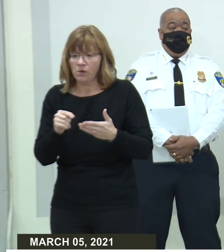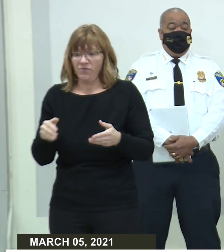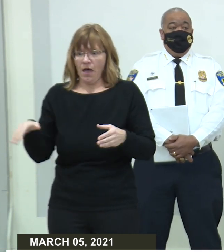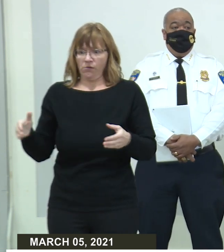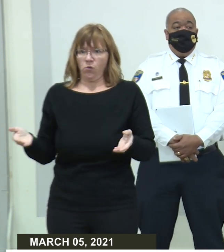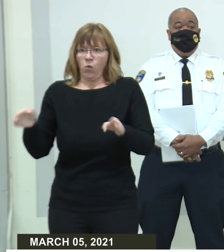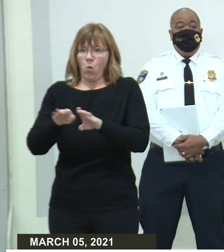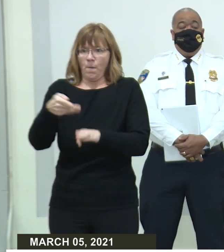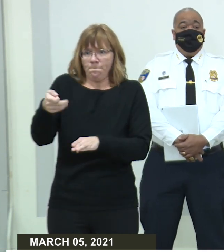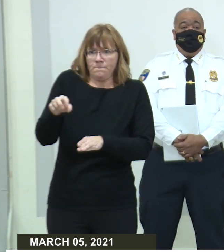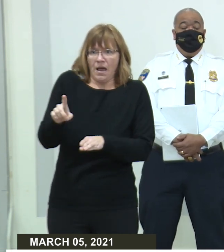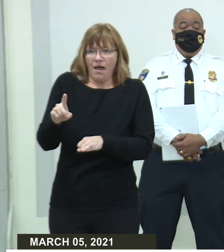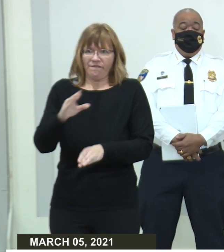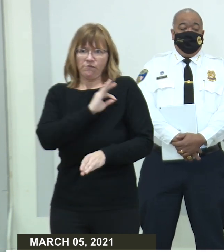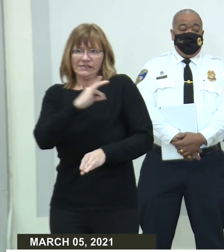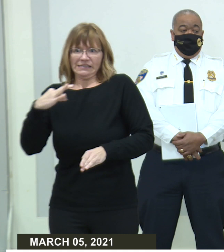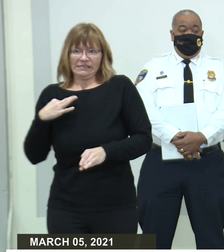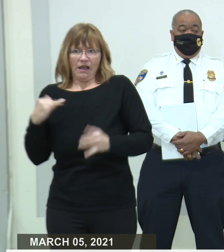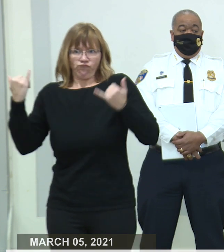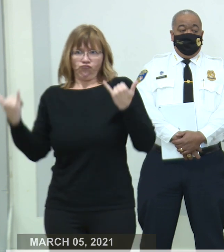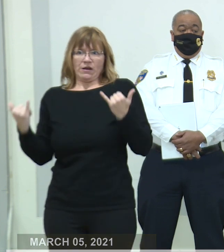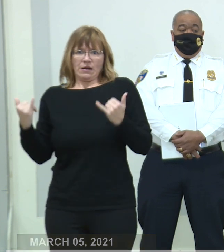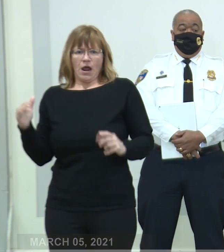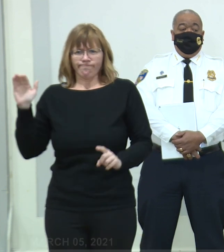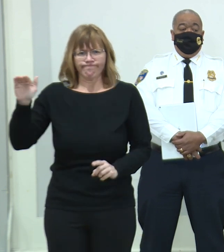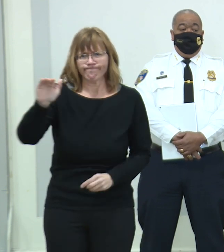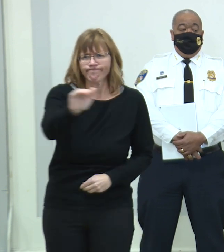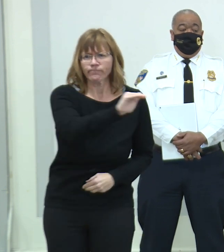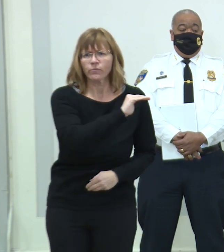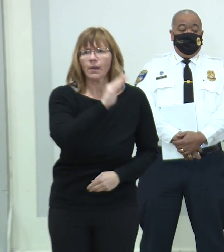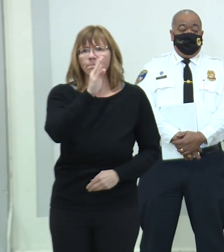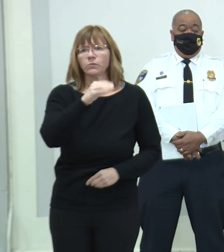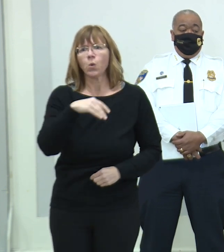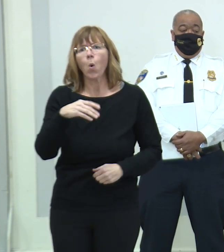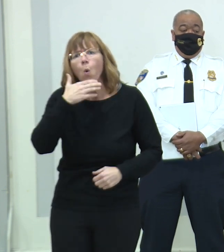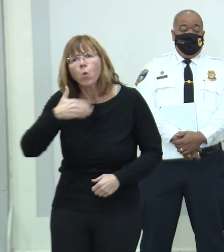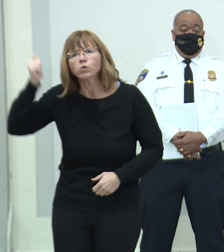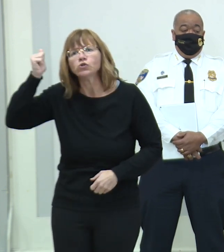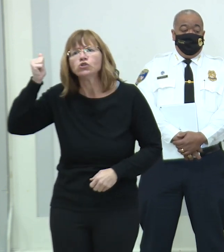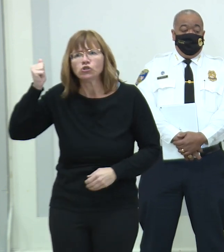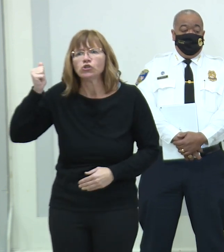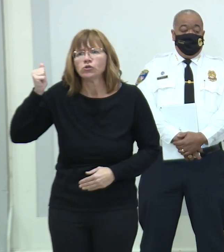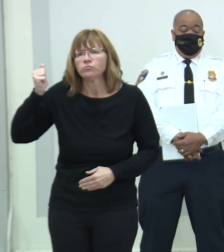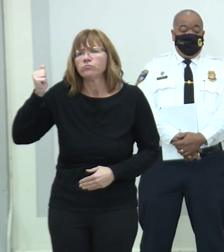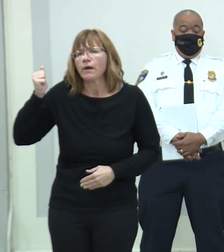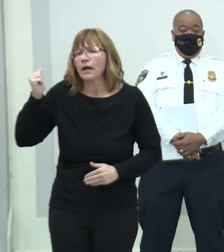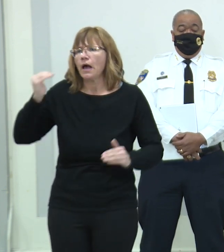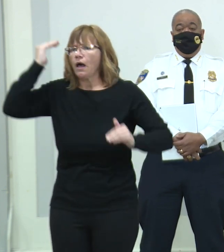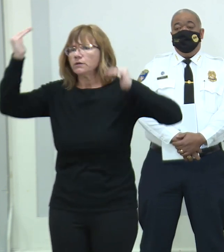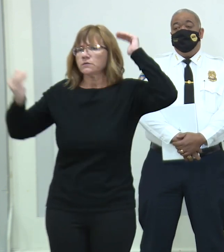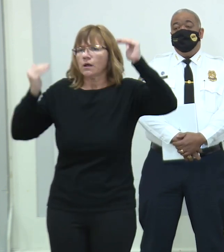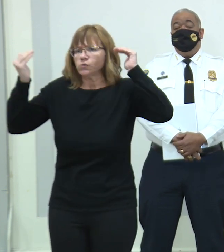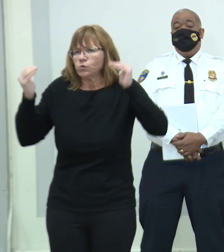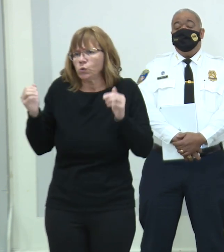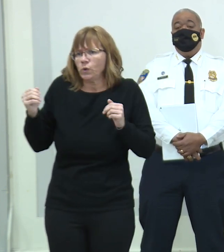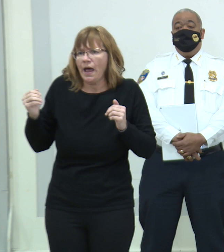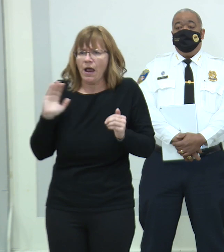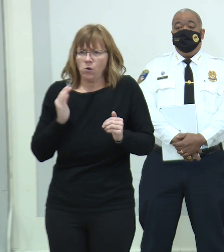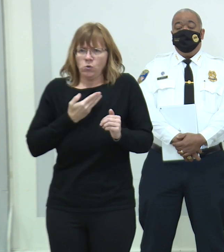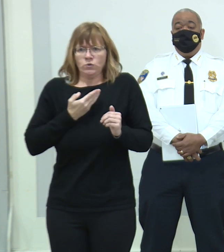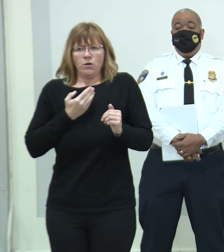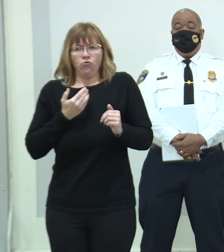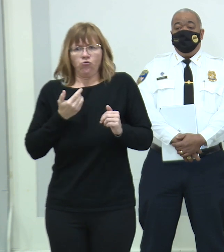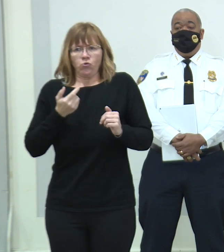out directly to older adults to schedule appointments using our MAP call center, as well as the Google Interest Form Registry